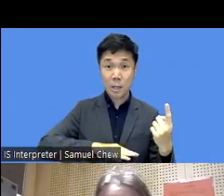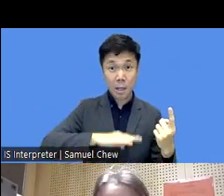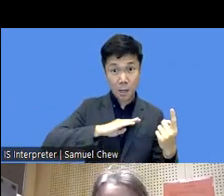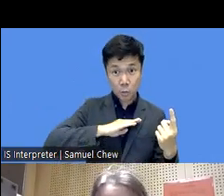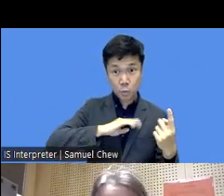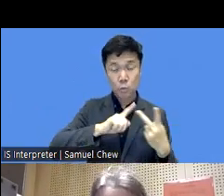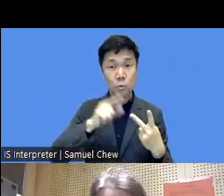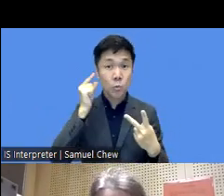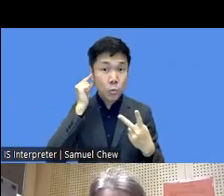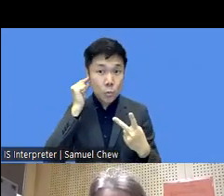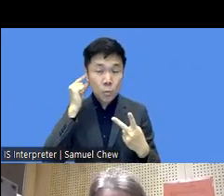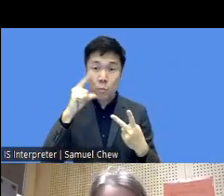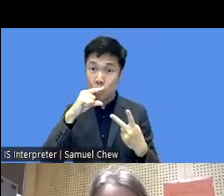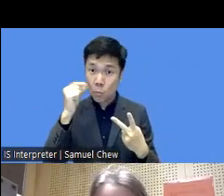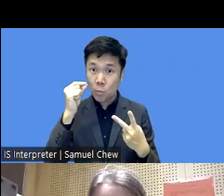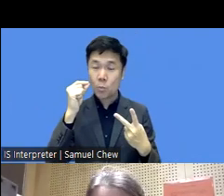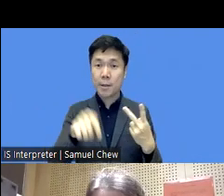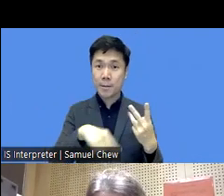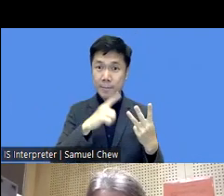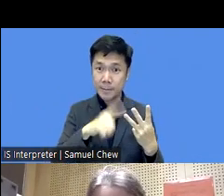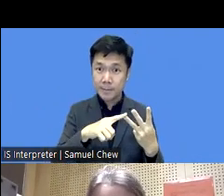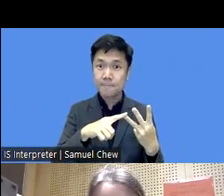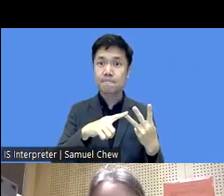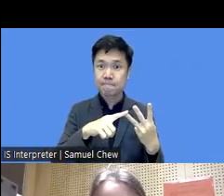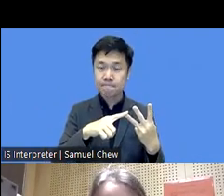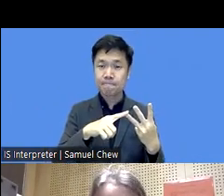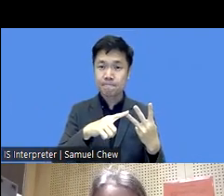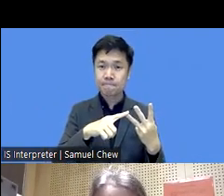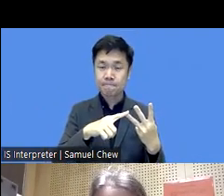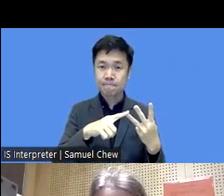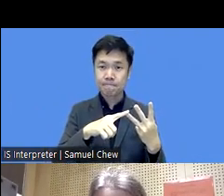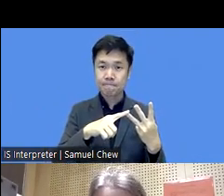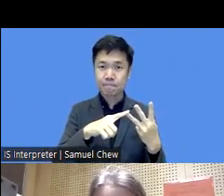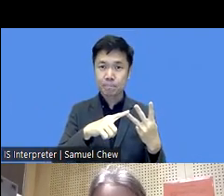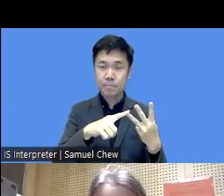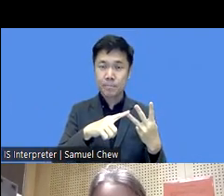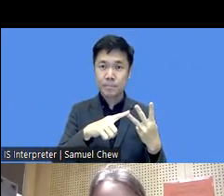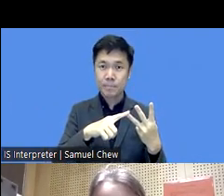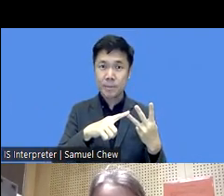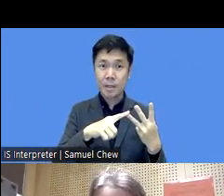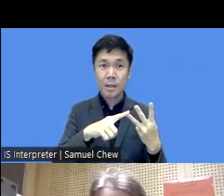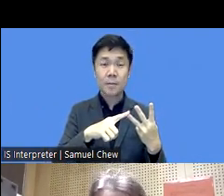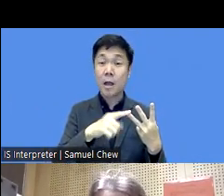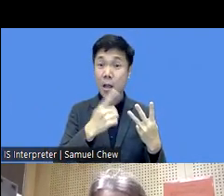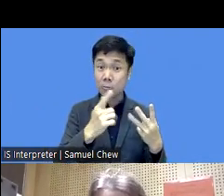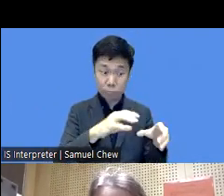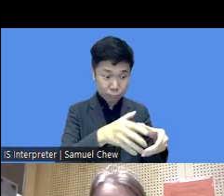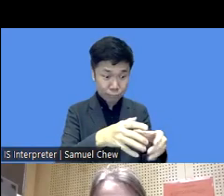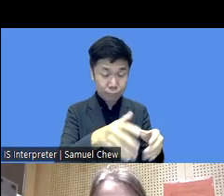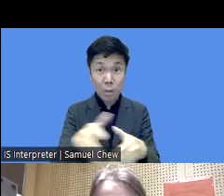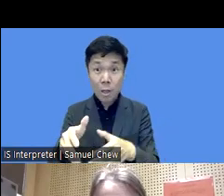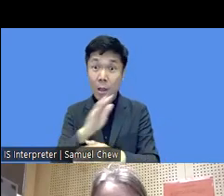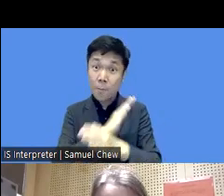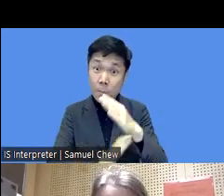looked through a diversity lens, including specifically, do we have pledges that are disability focused